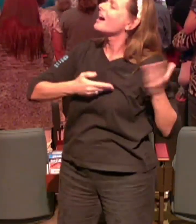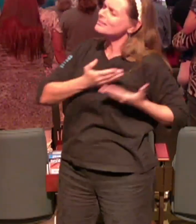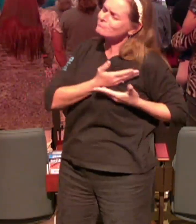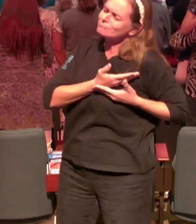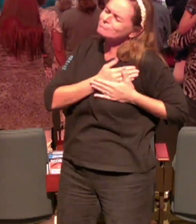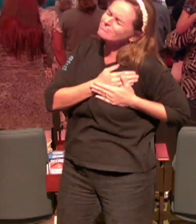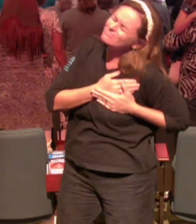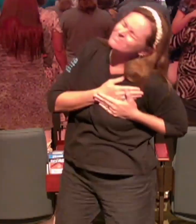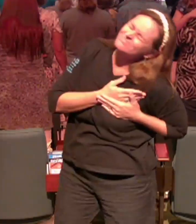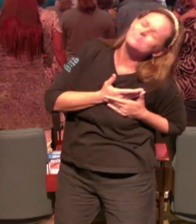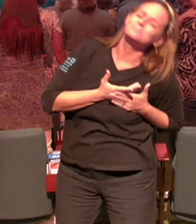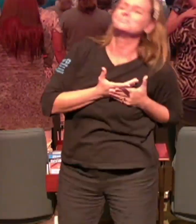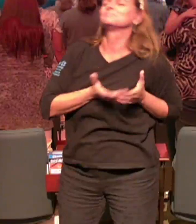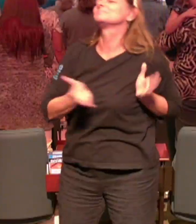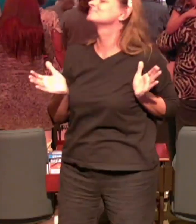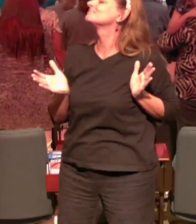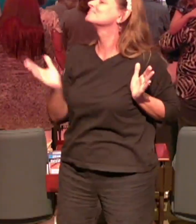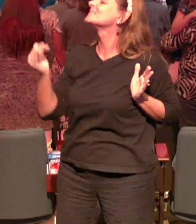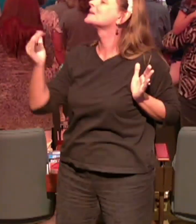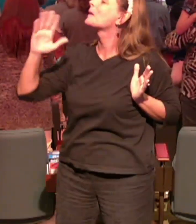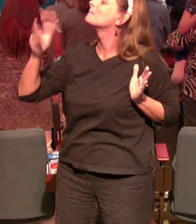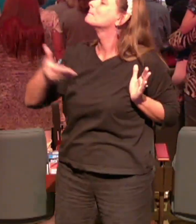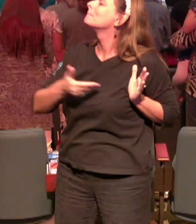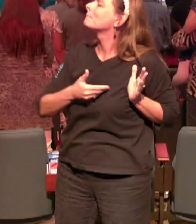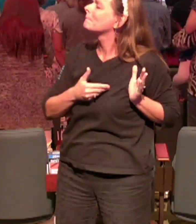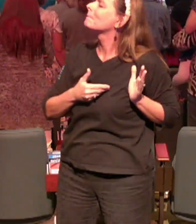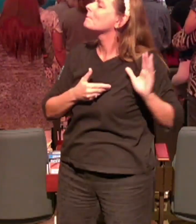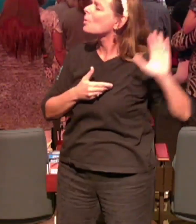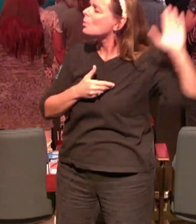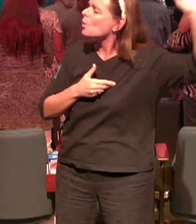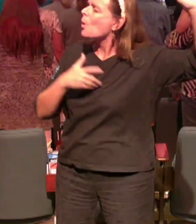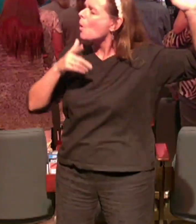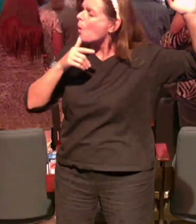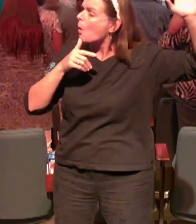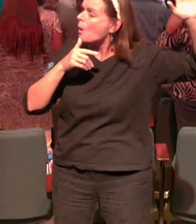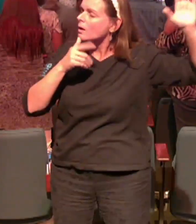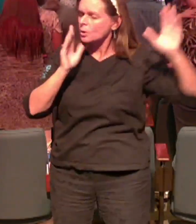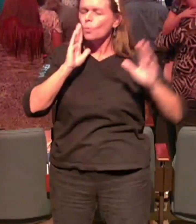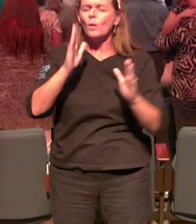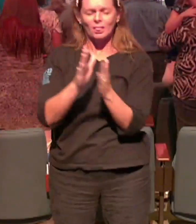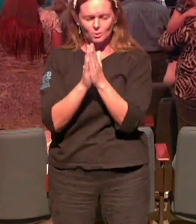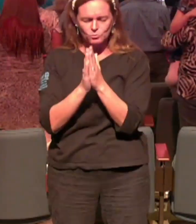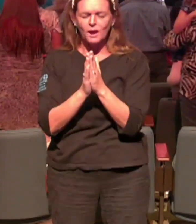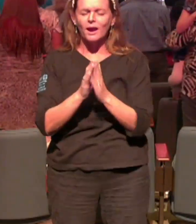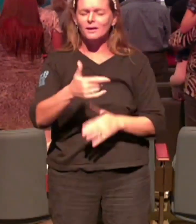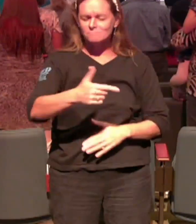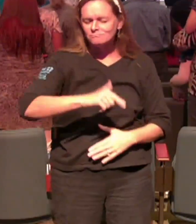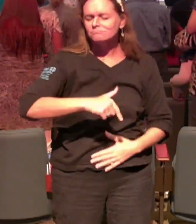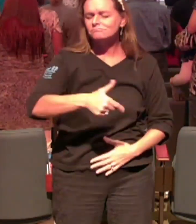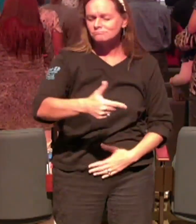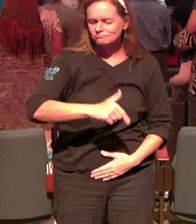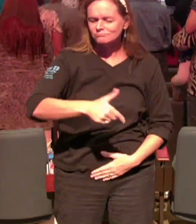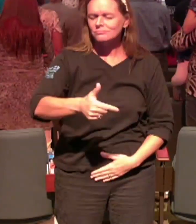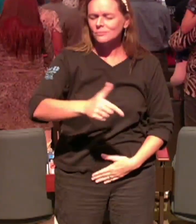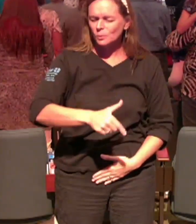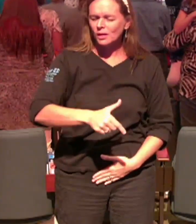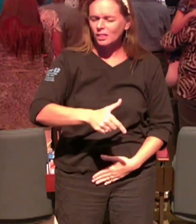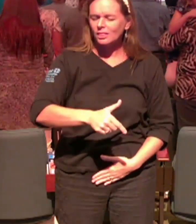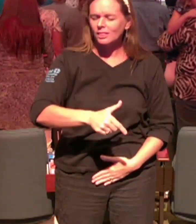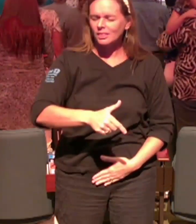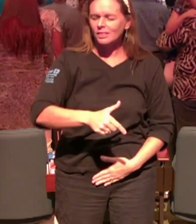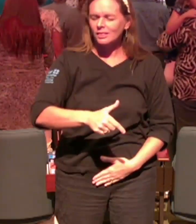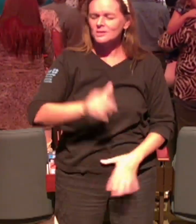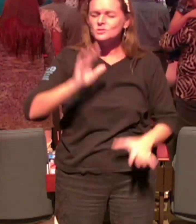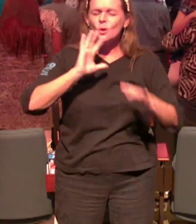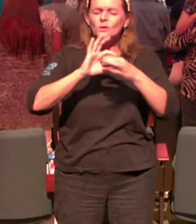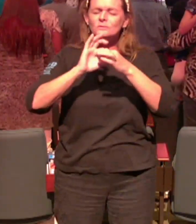Don't be ashamed about it. You need God to do something new in your life. It's beautiful. Every head bowed in this room, but those of you with your hands up, would you just look at me for a